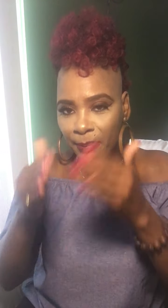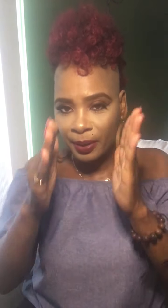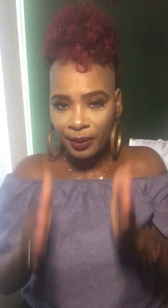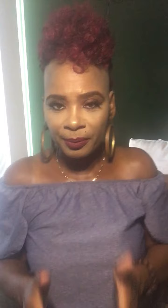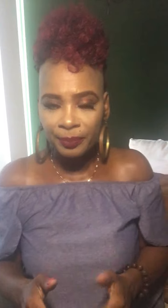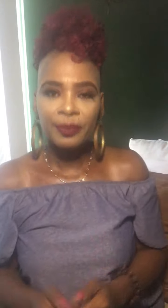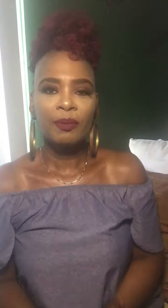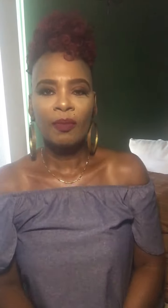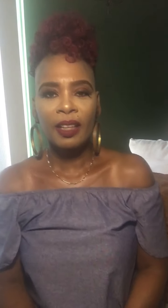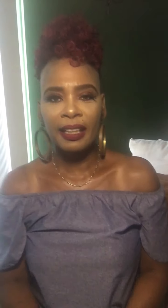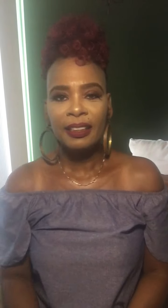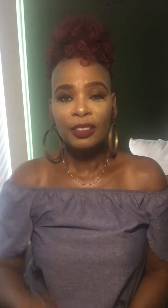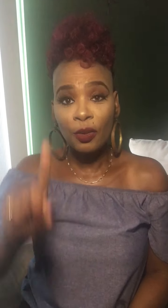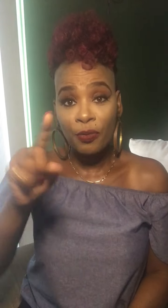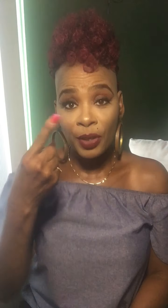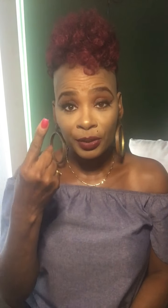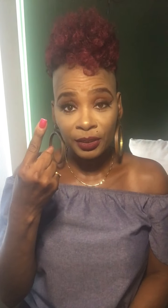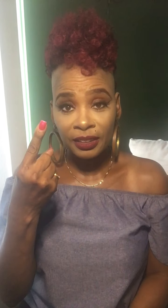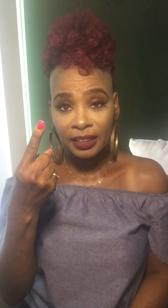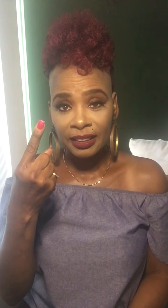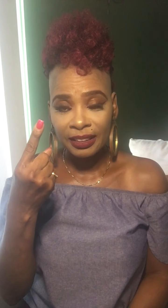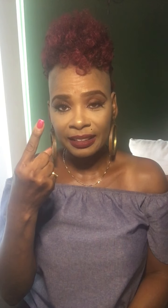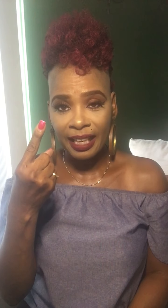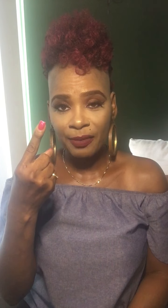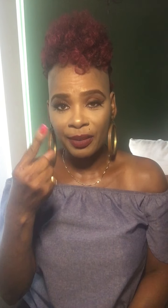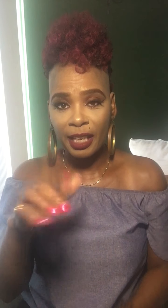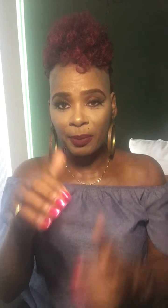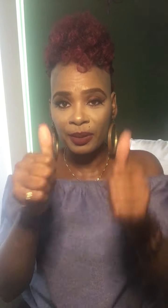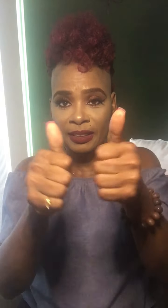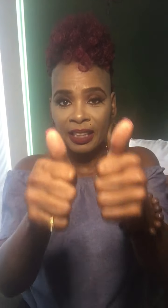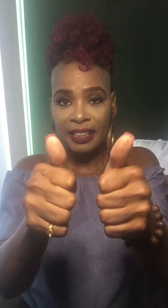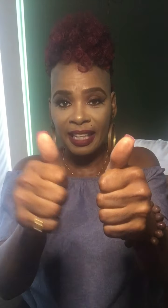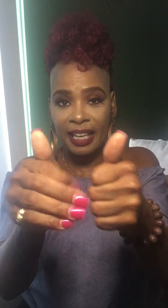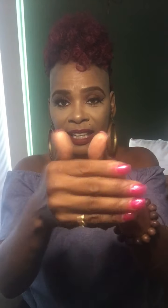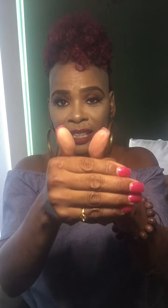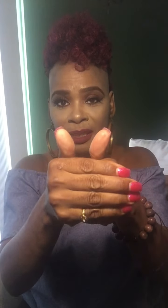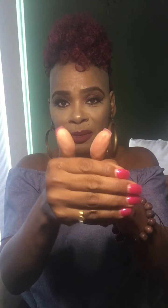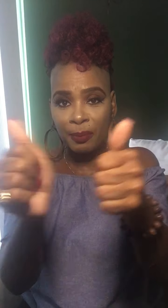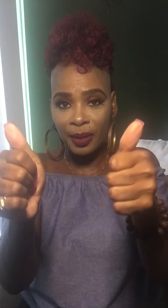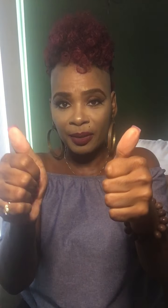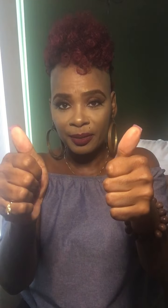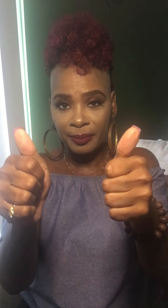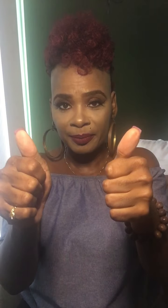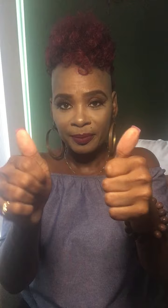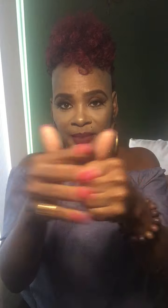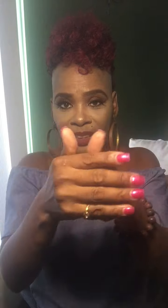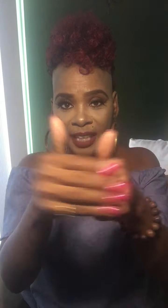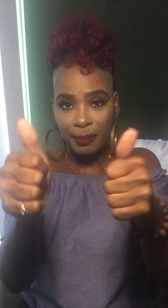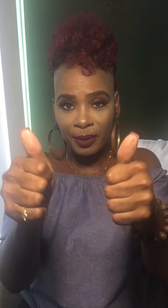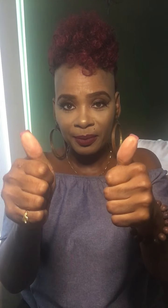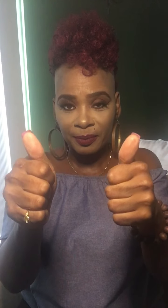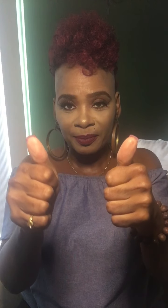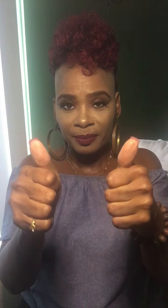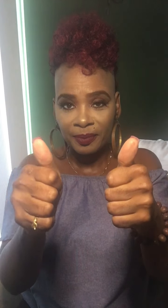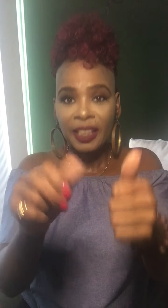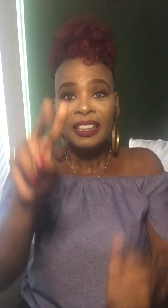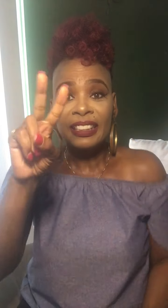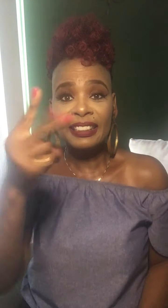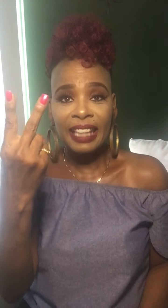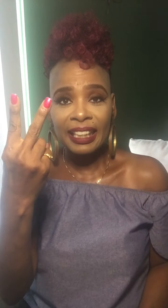neighbor. Okay, so first, the sign for neighbor is neighbor. Neighbor. The second